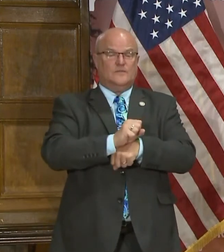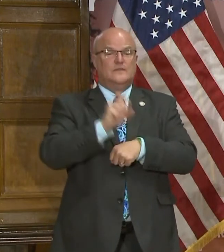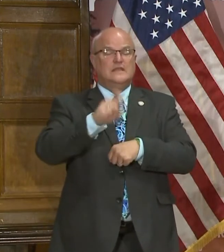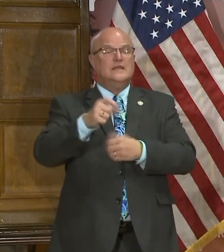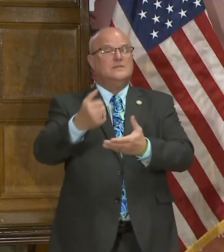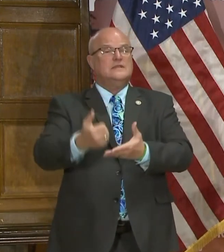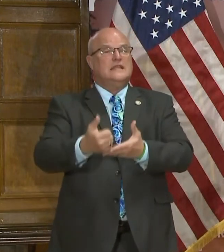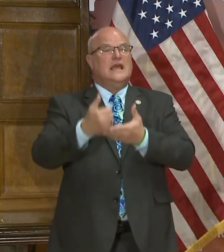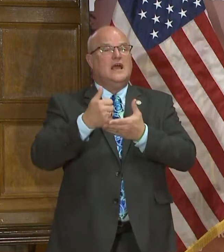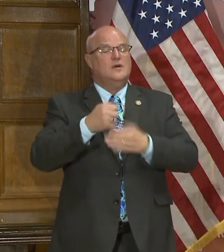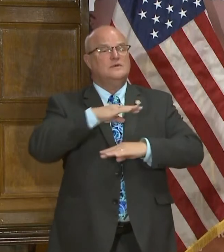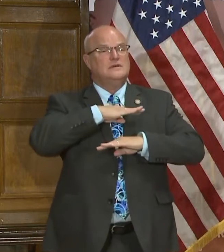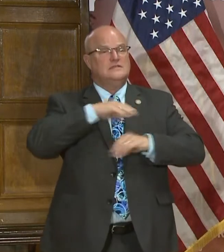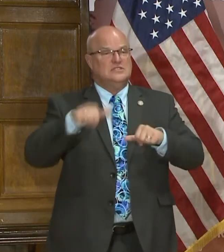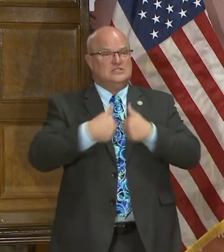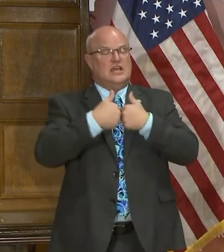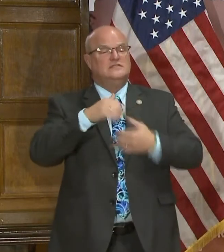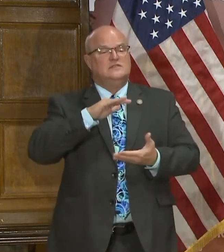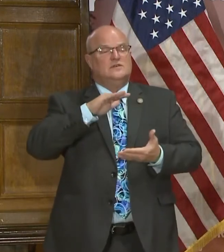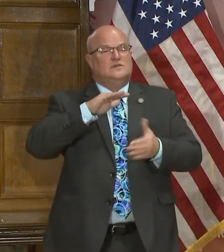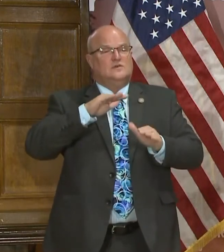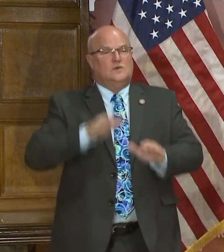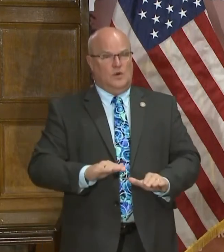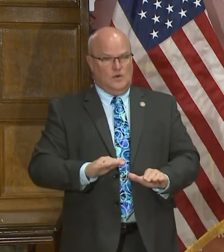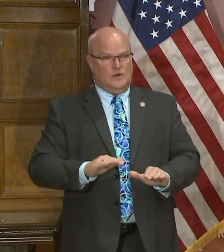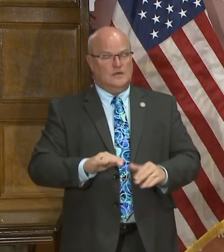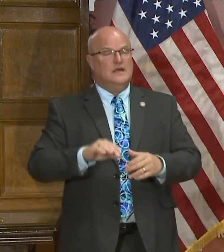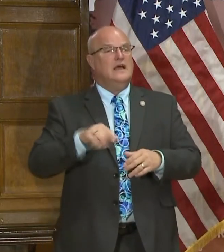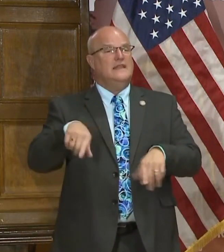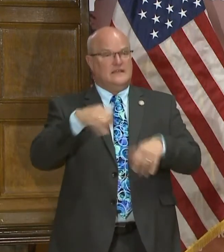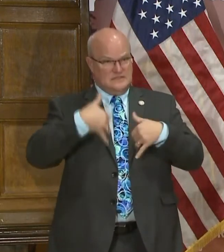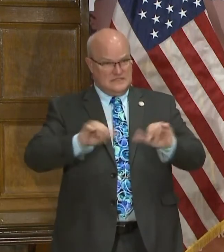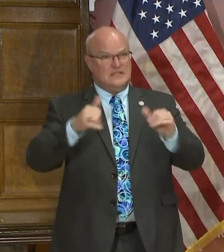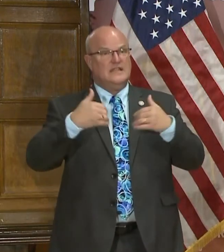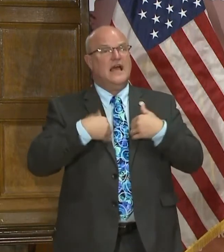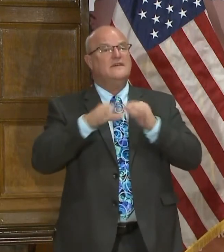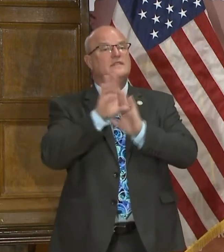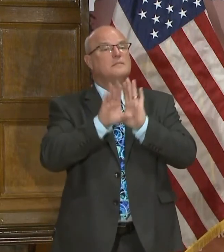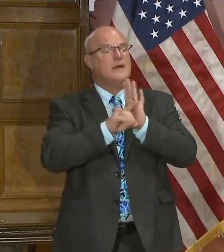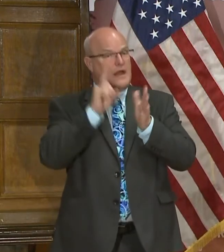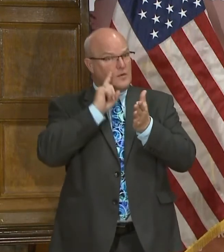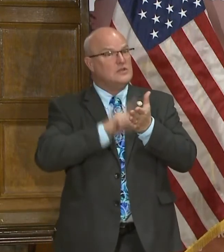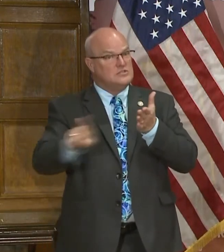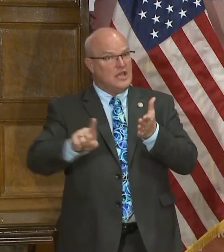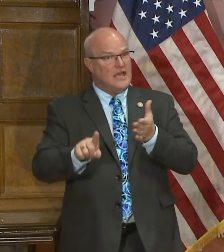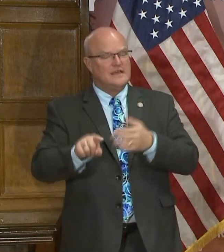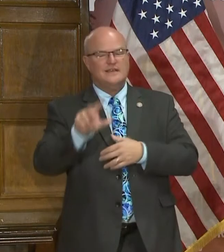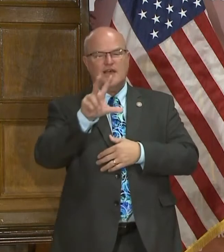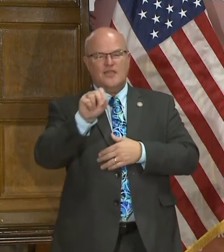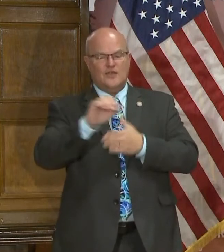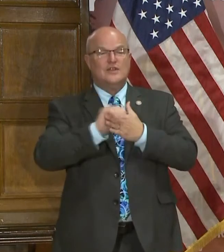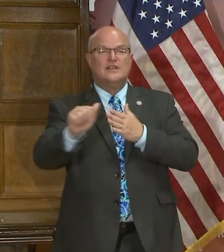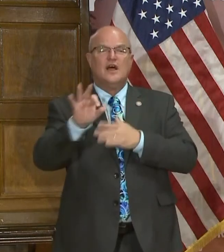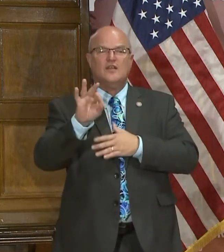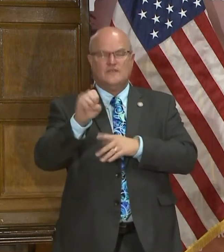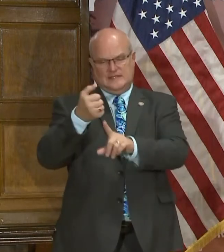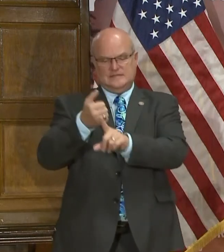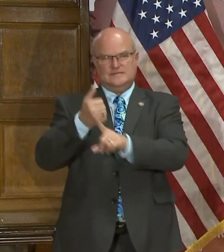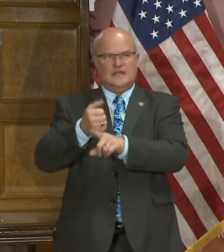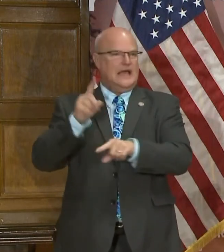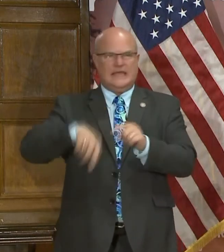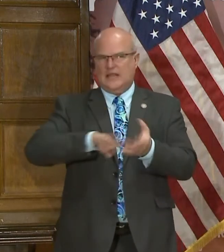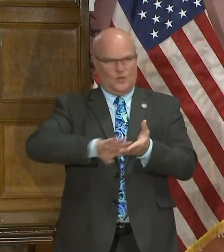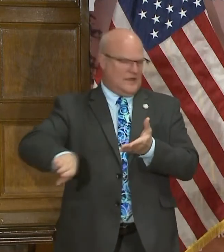to help relieve some of the challenges that we face. They will still have the background check, which is a $30 fee that cannot